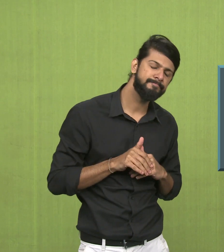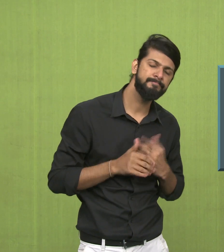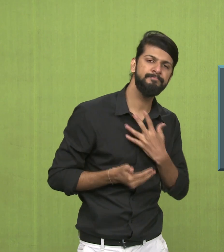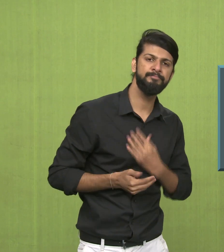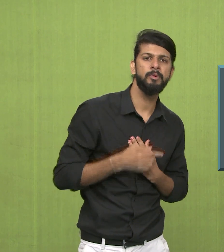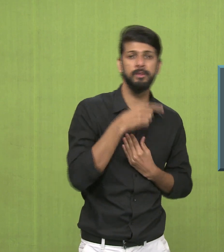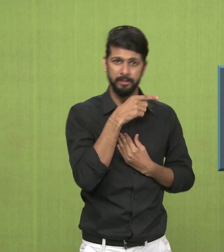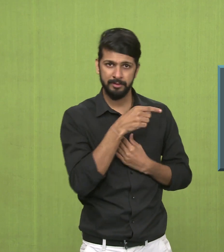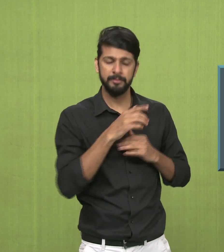grimness,